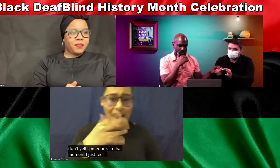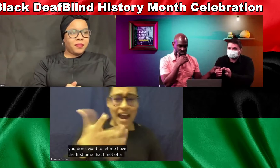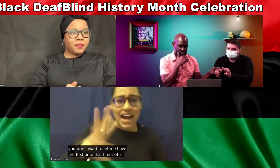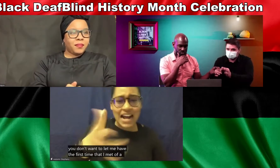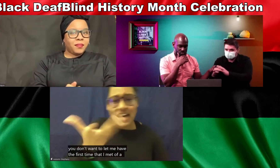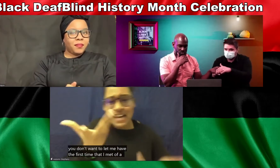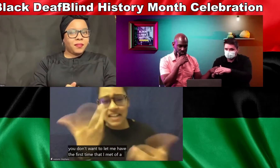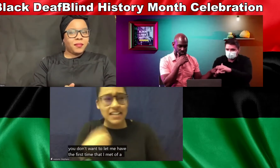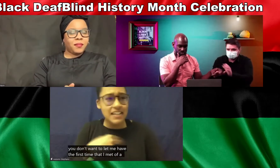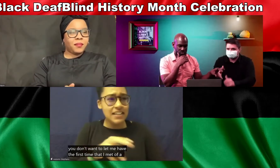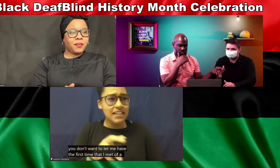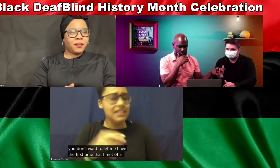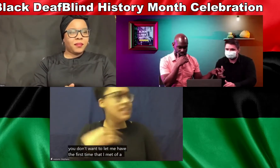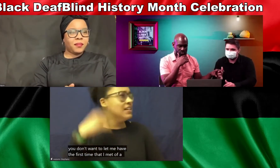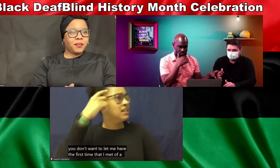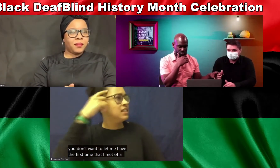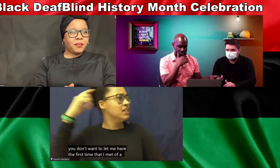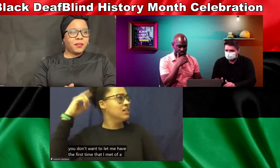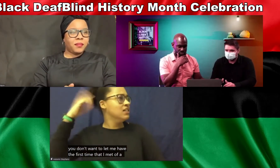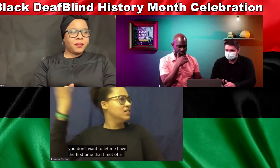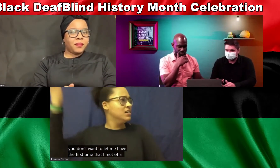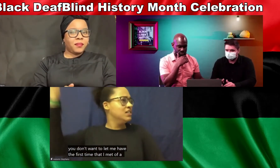was experienced with pro-tactile,